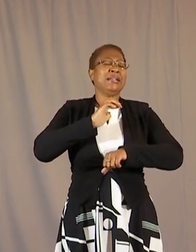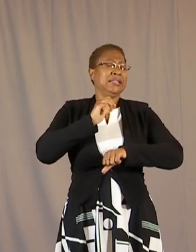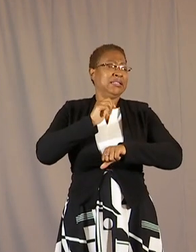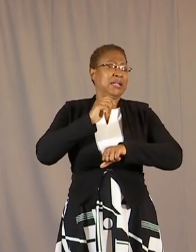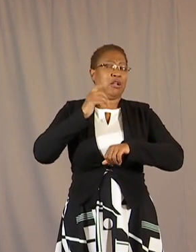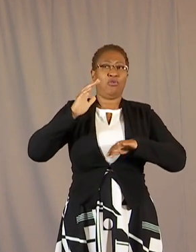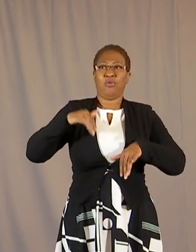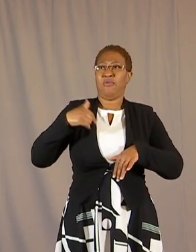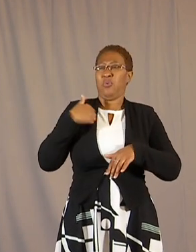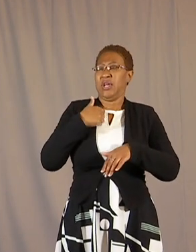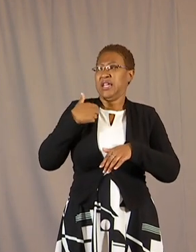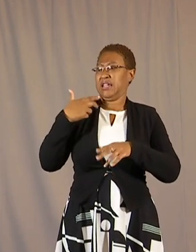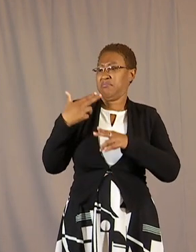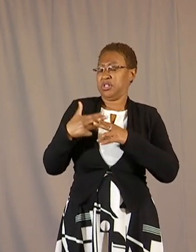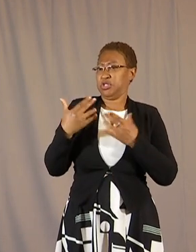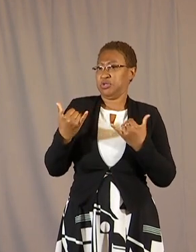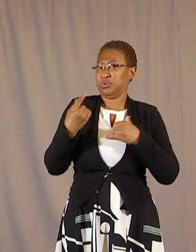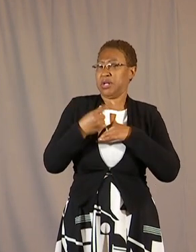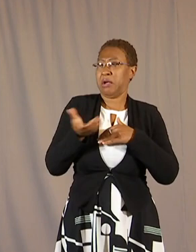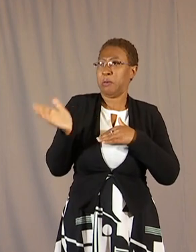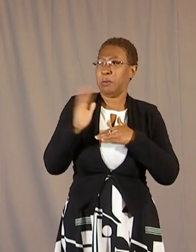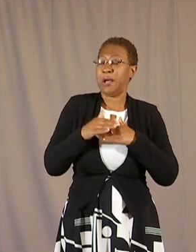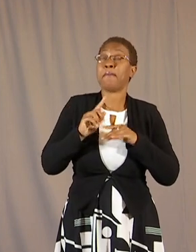yet here today,